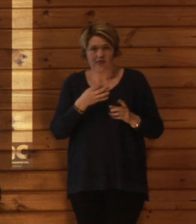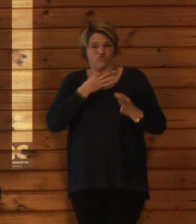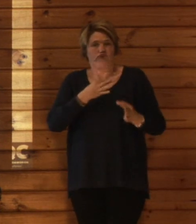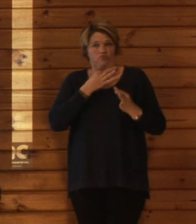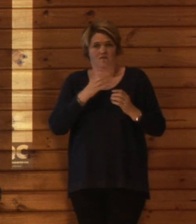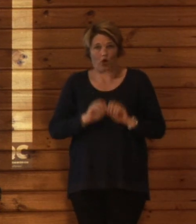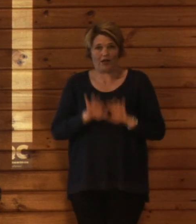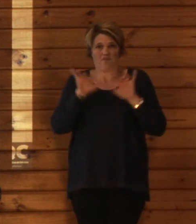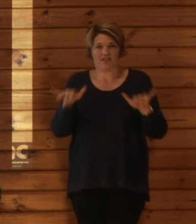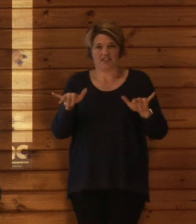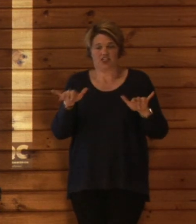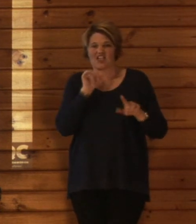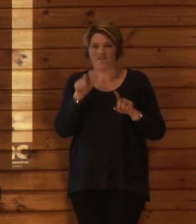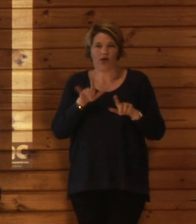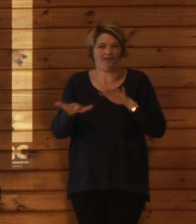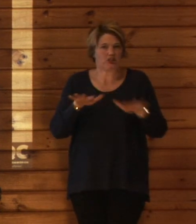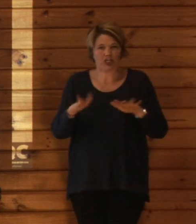we got in September.